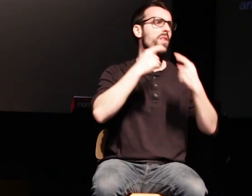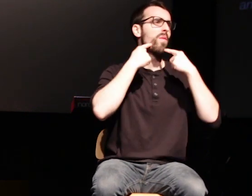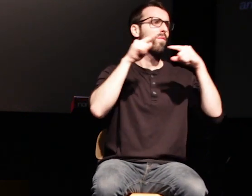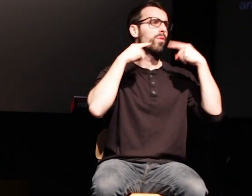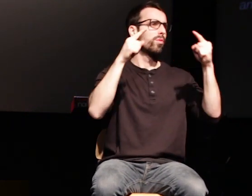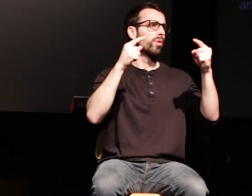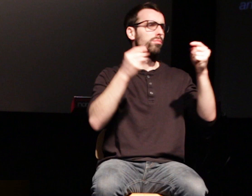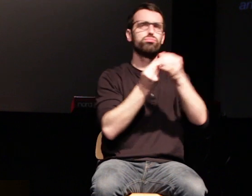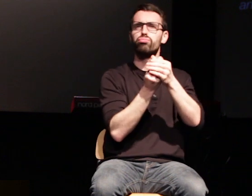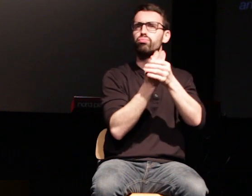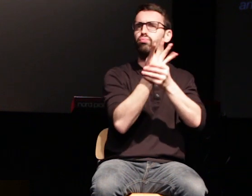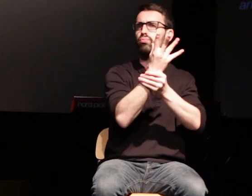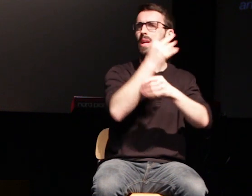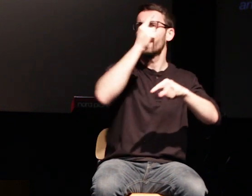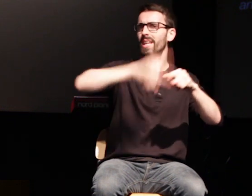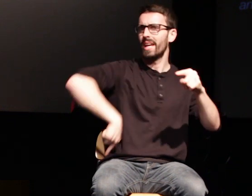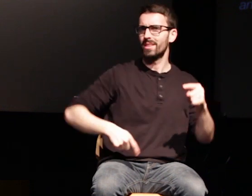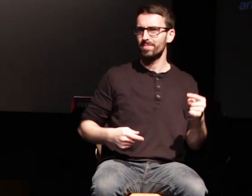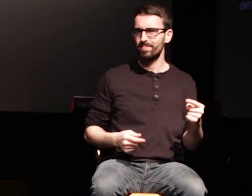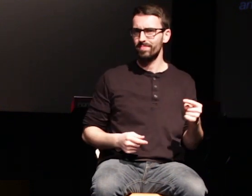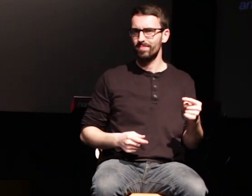So the quality of soil